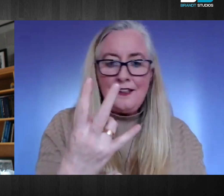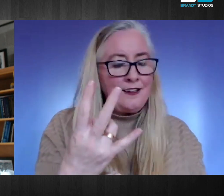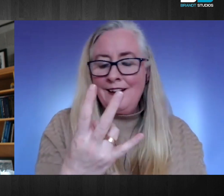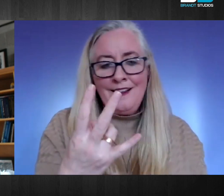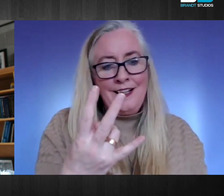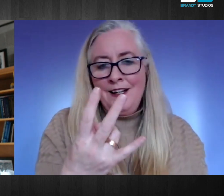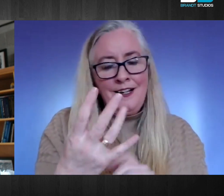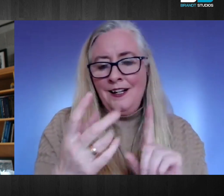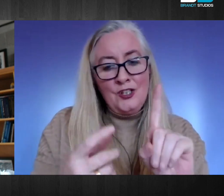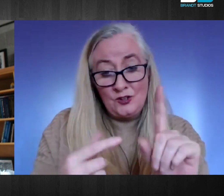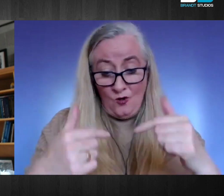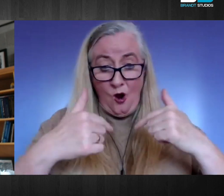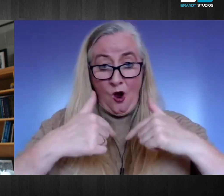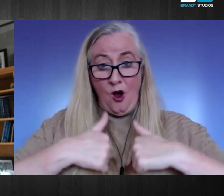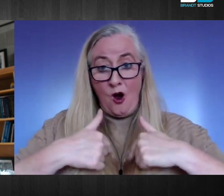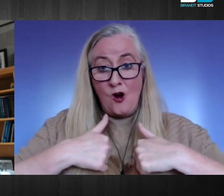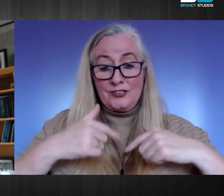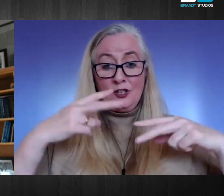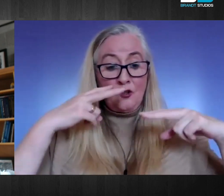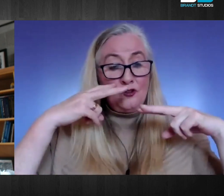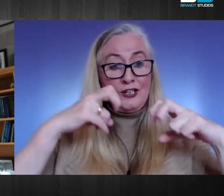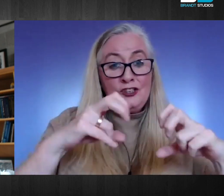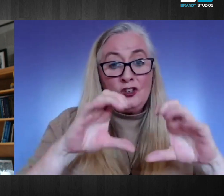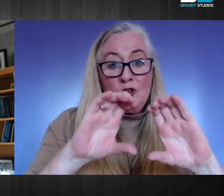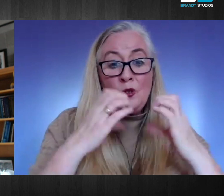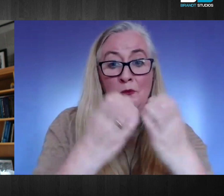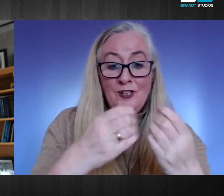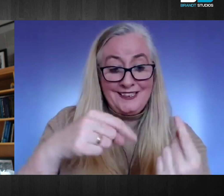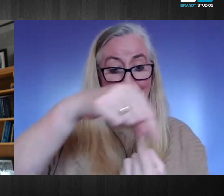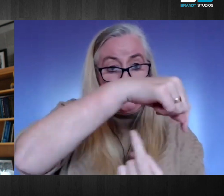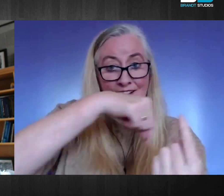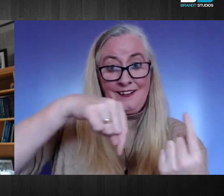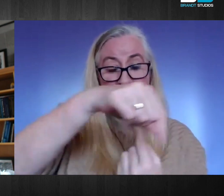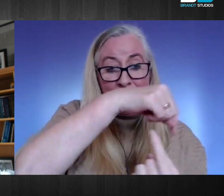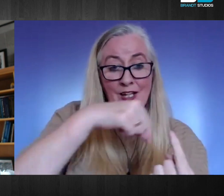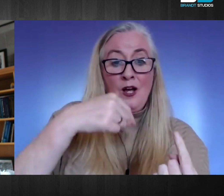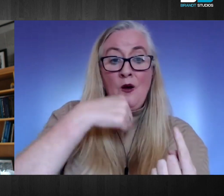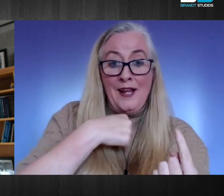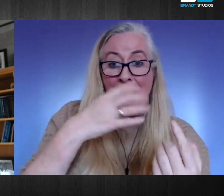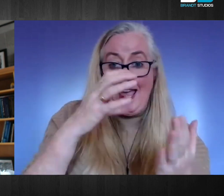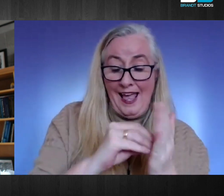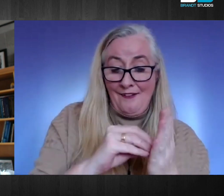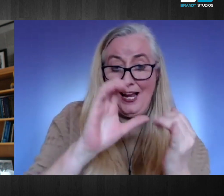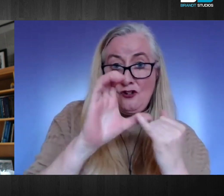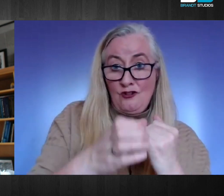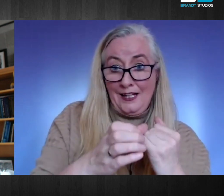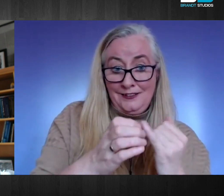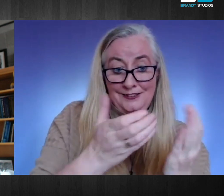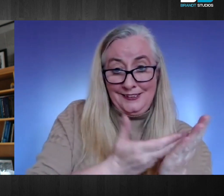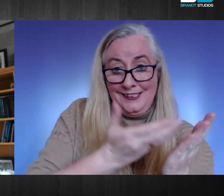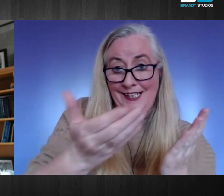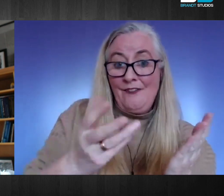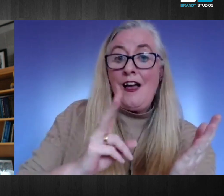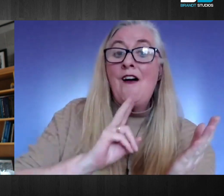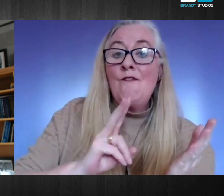as a research community, I think providing an opportunity for the voice of public and patients to